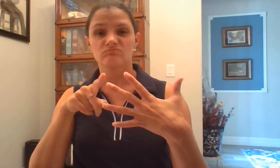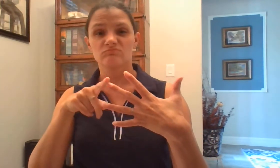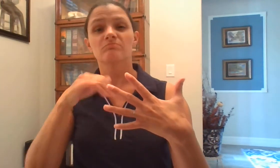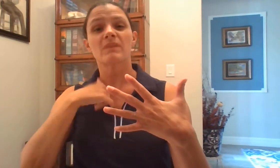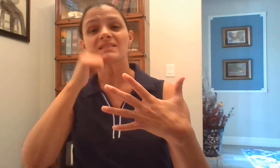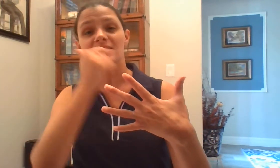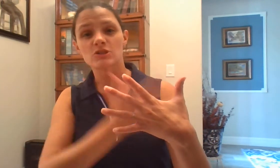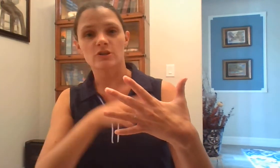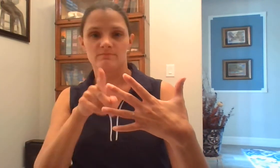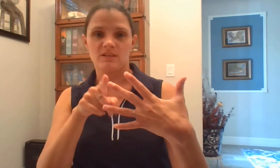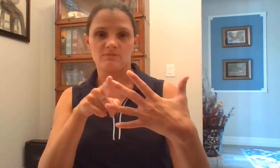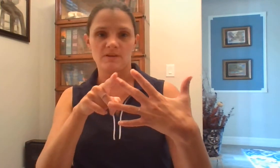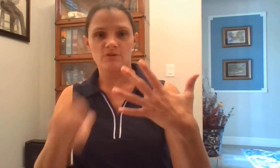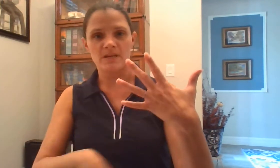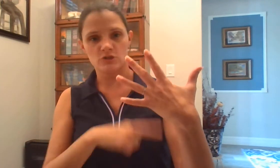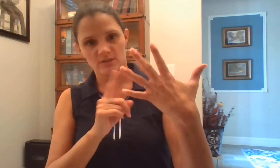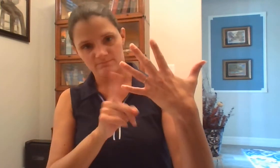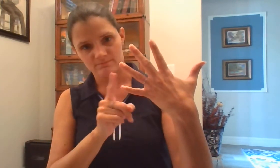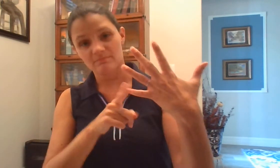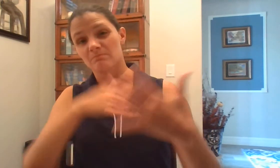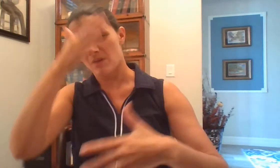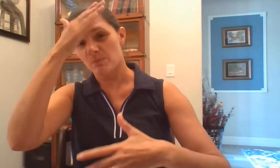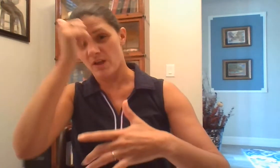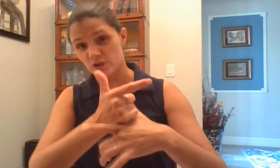My sister, give me information. My brother.